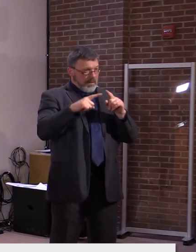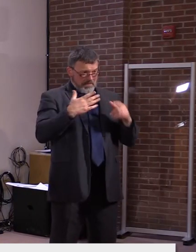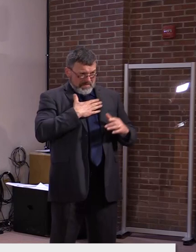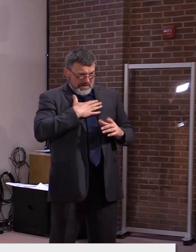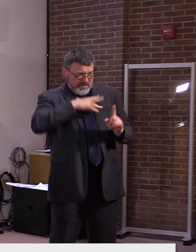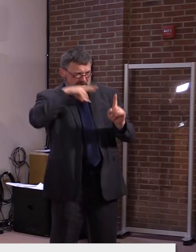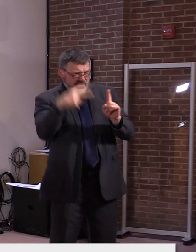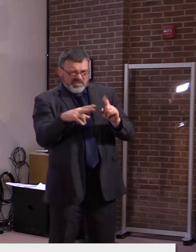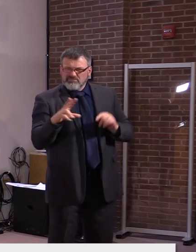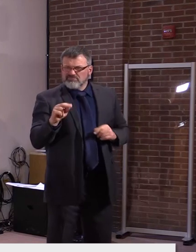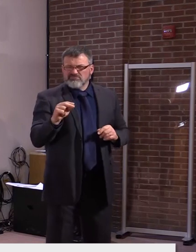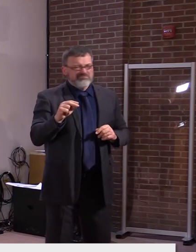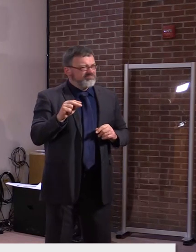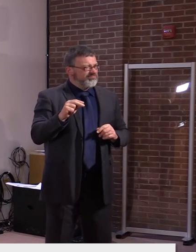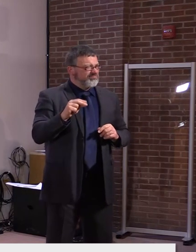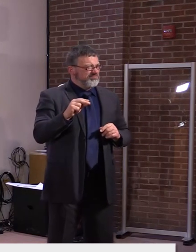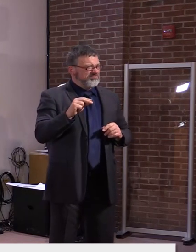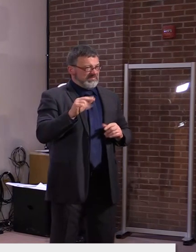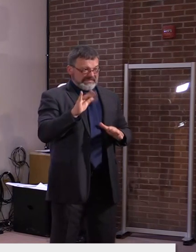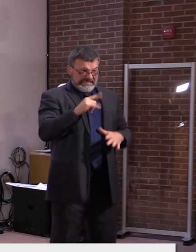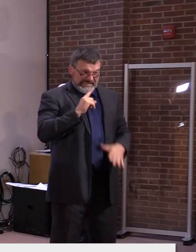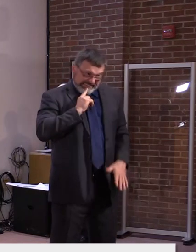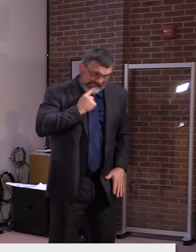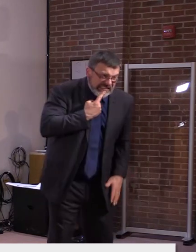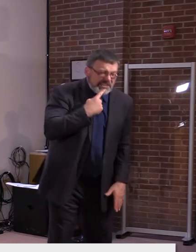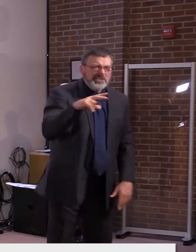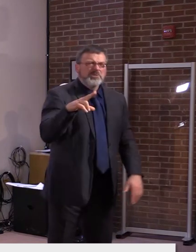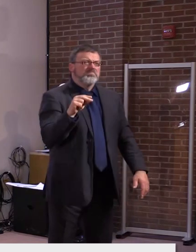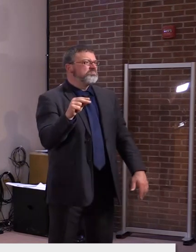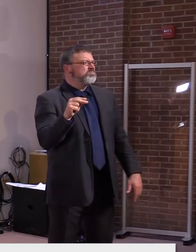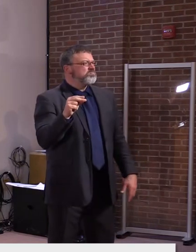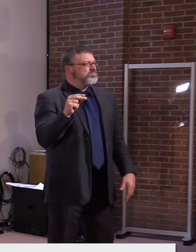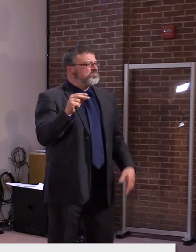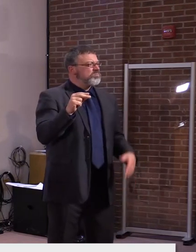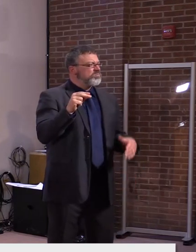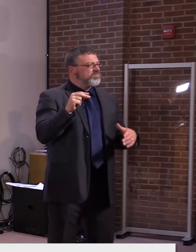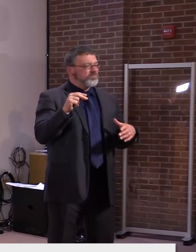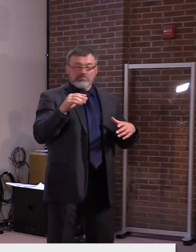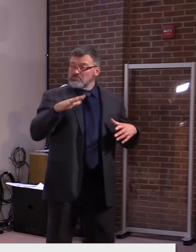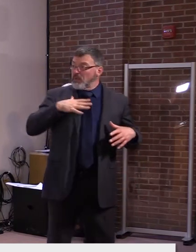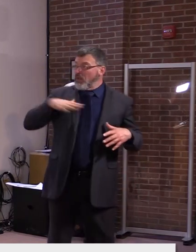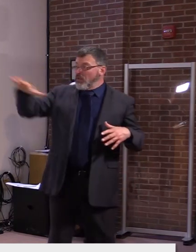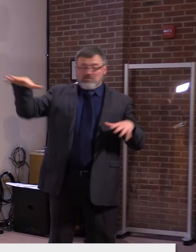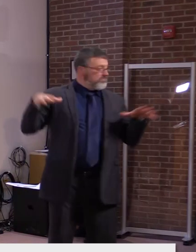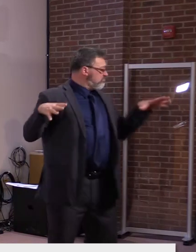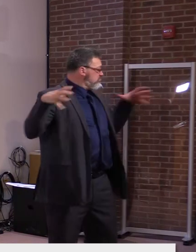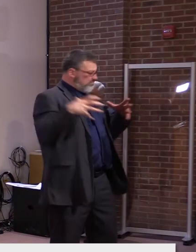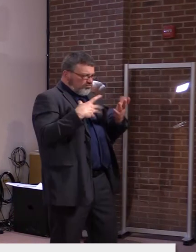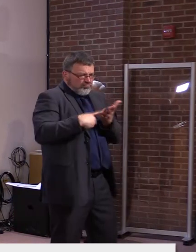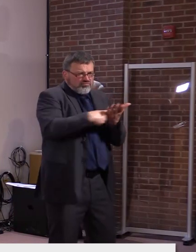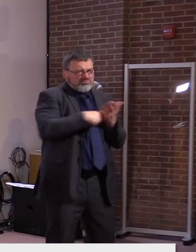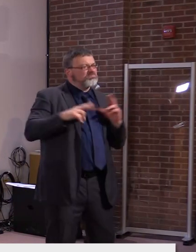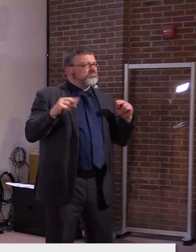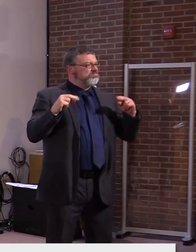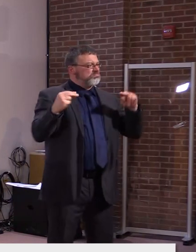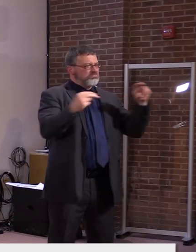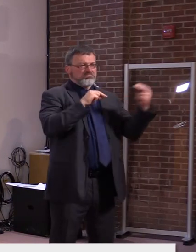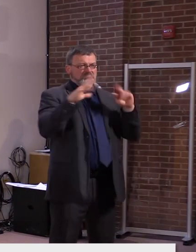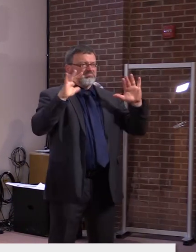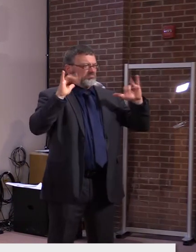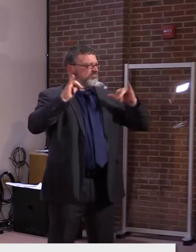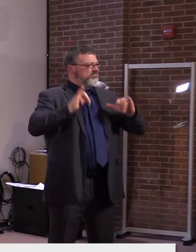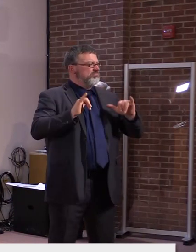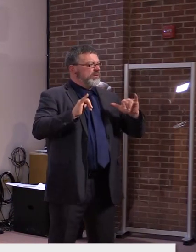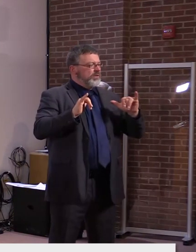and the standpoint of our entire team. So again, we'll get through this, and I believe that we're all